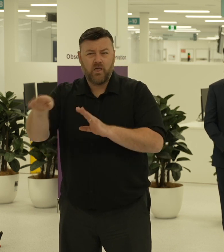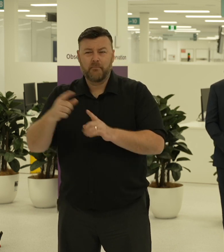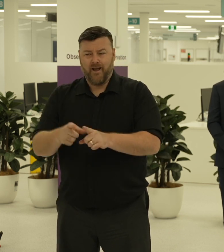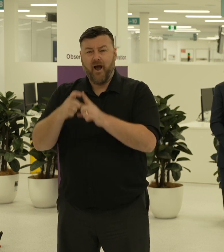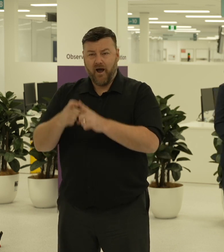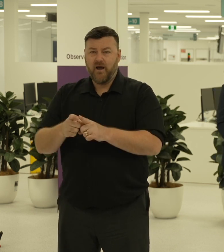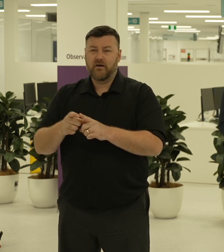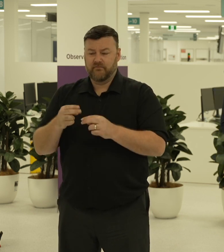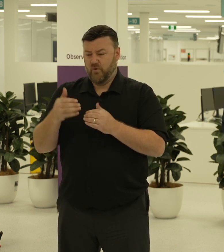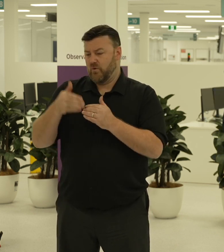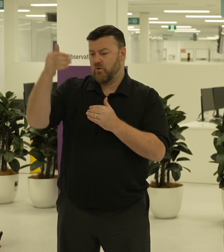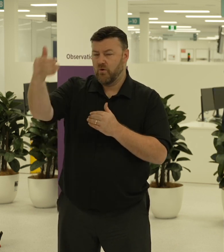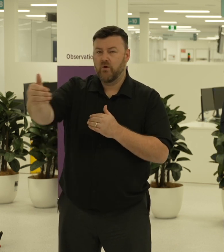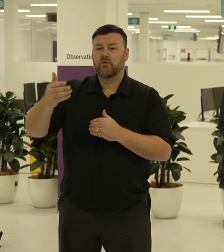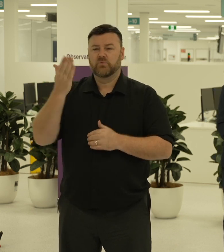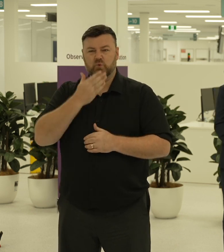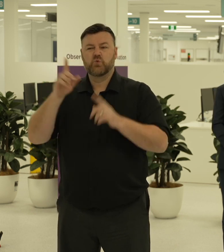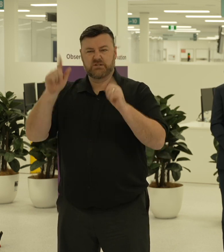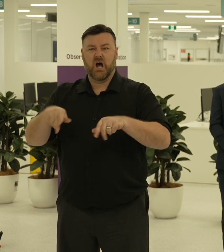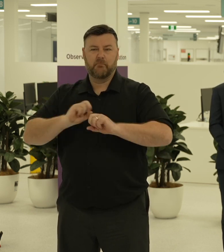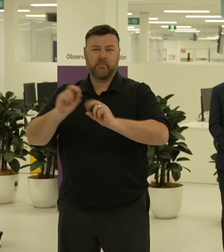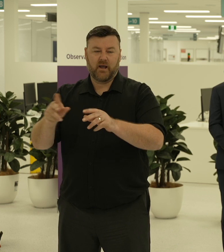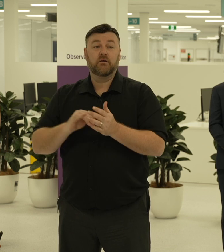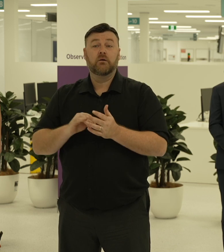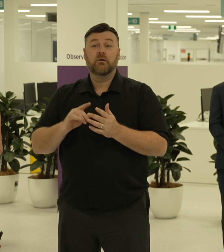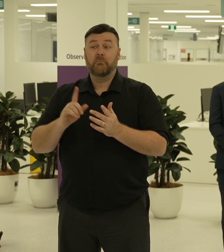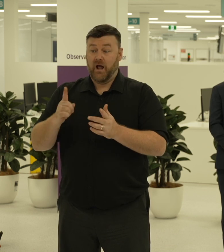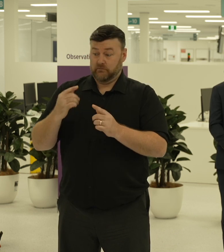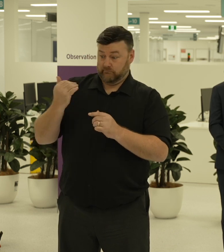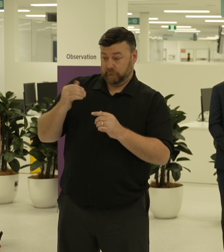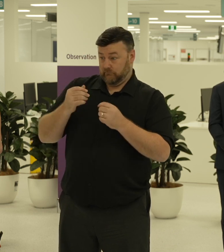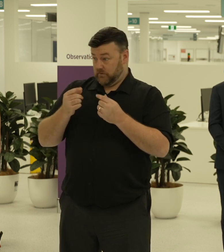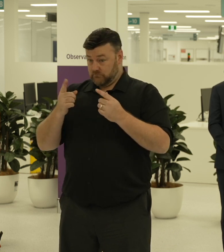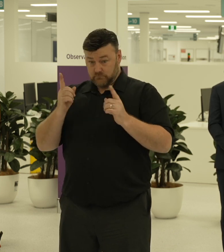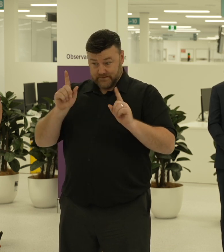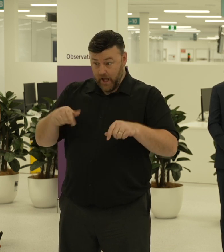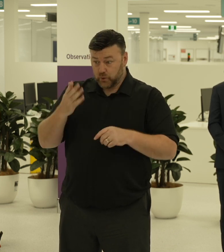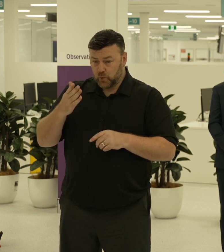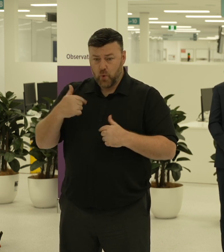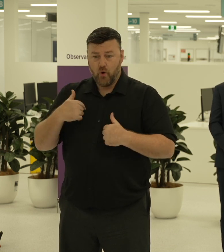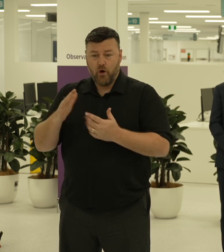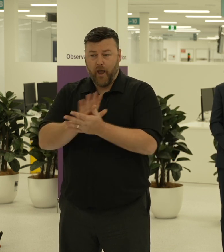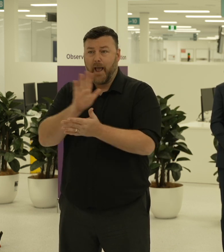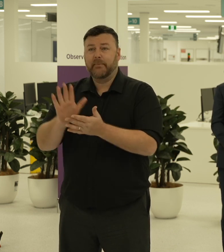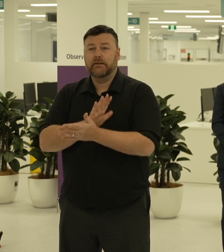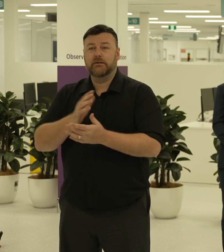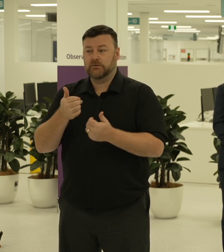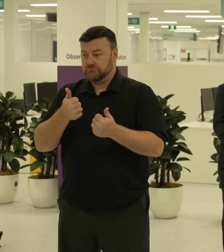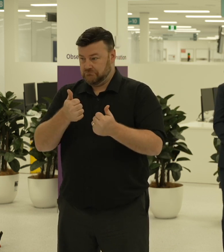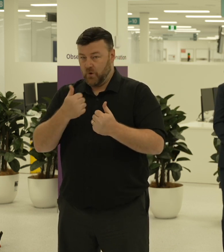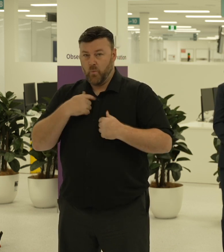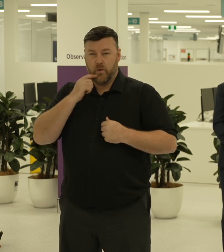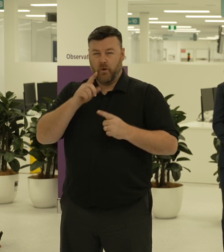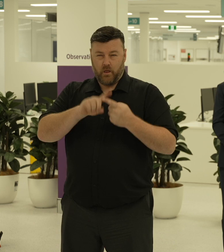this next phase with schools being open, but I'm very pleased with how it started. As obviously over the next few weeks, we'll continue to monitor things as we